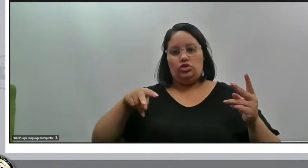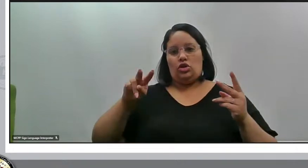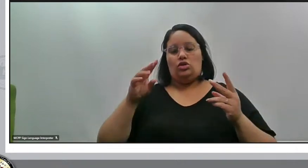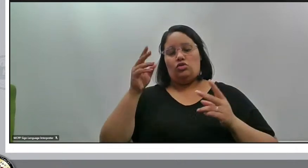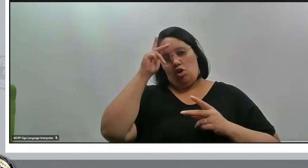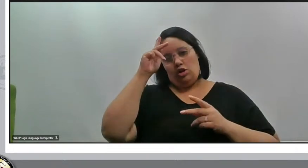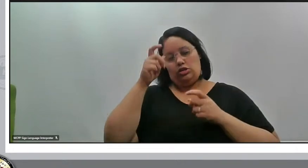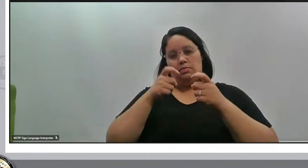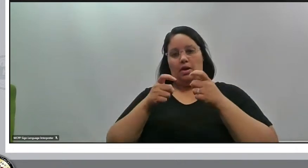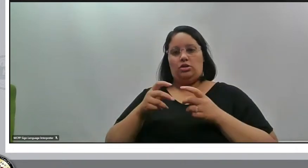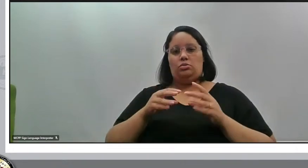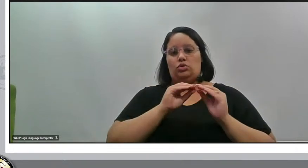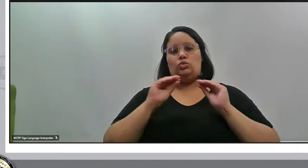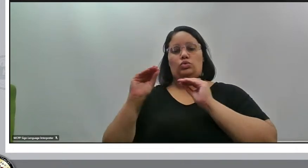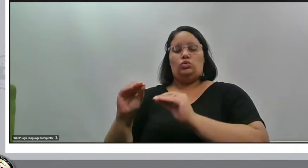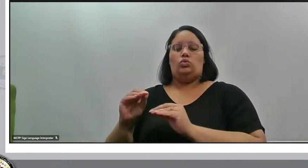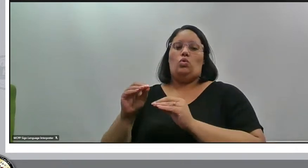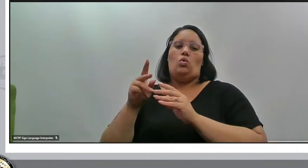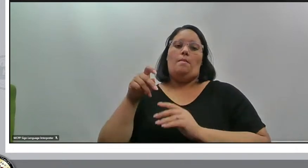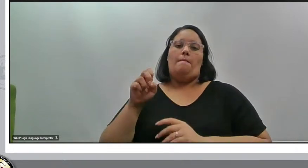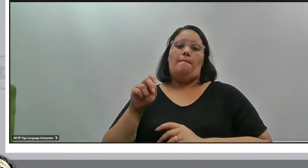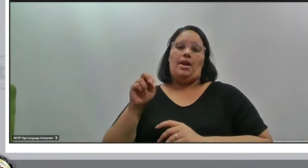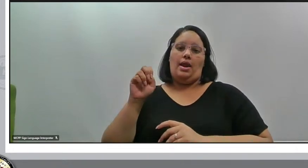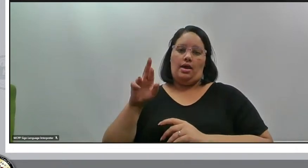plenary chair. I think that covers